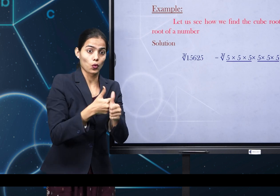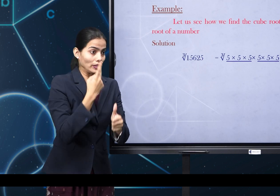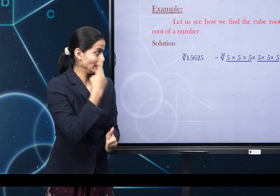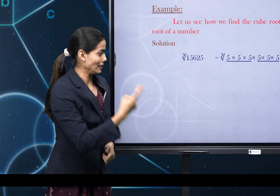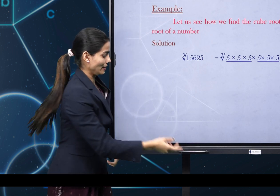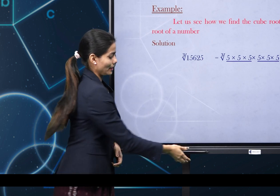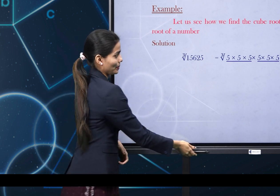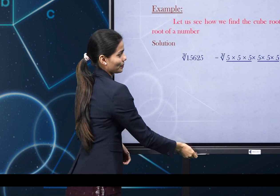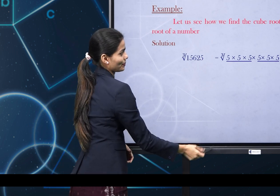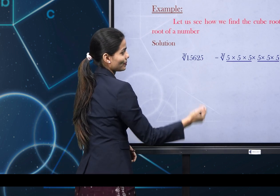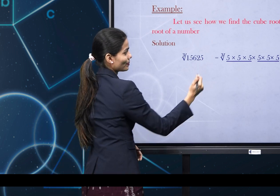5